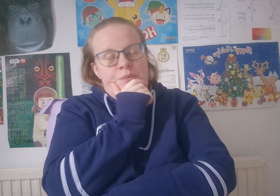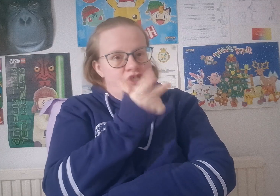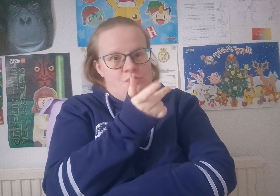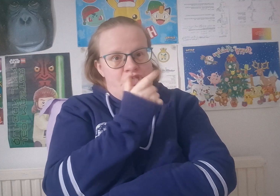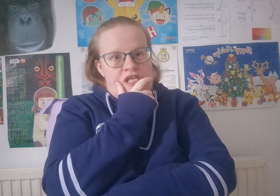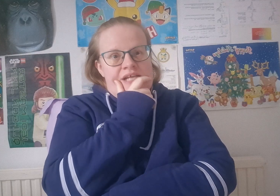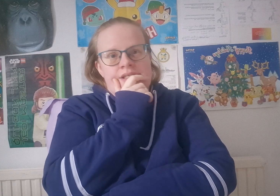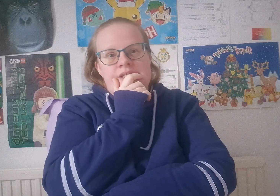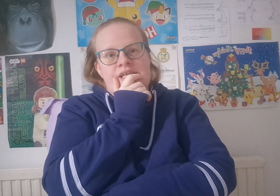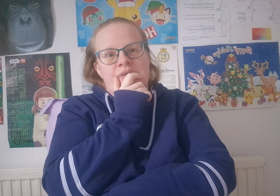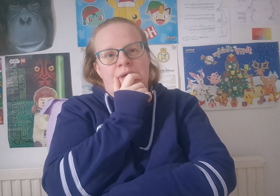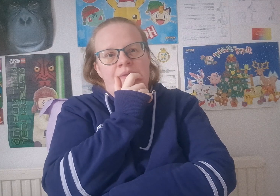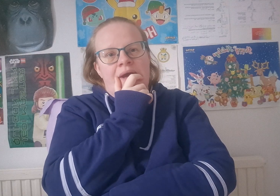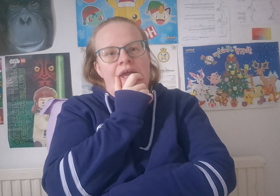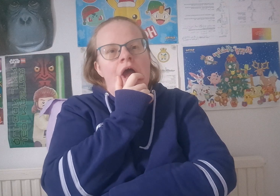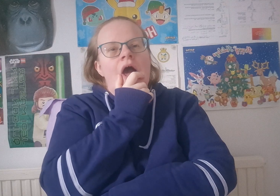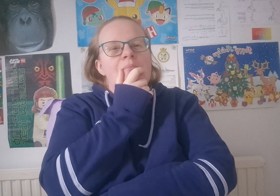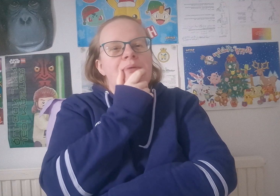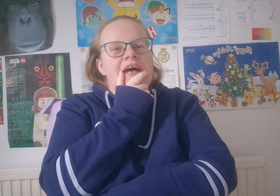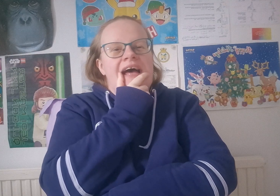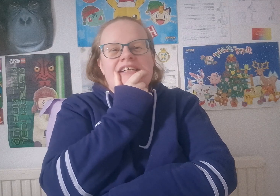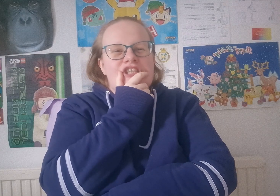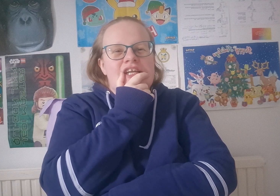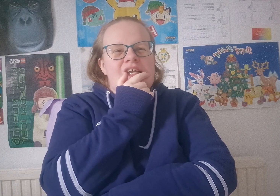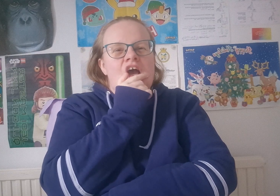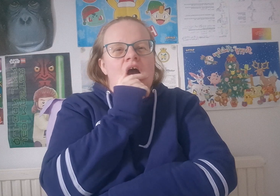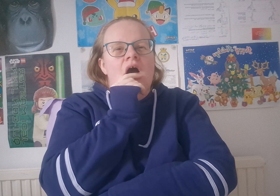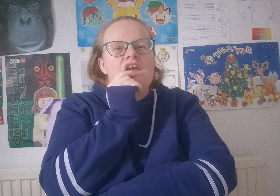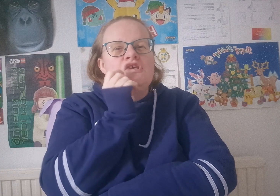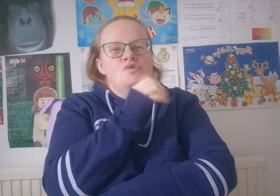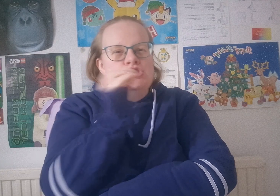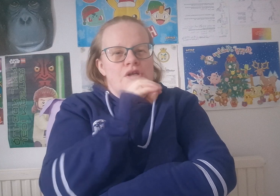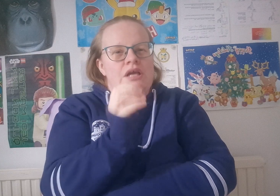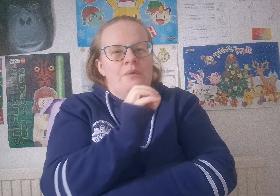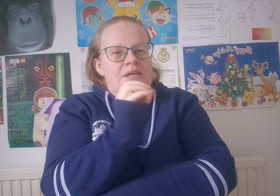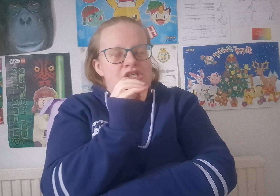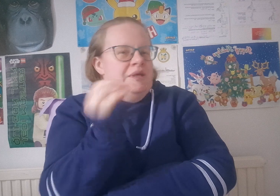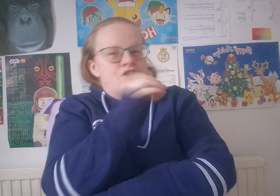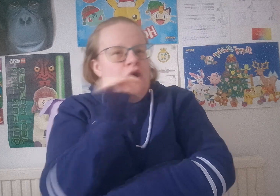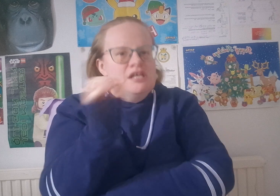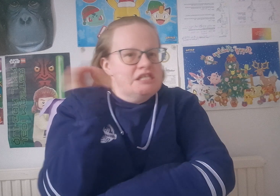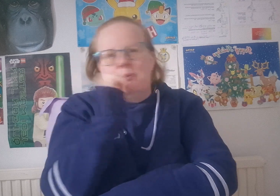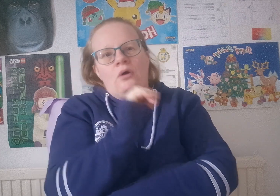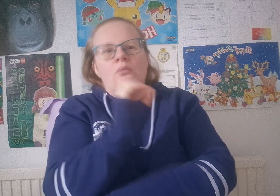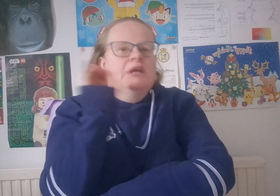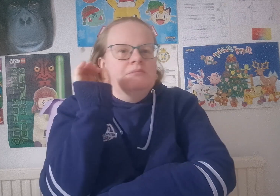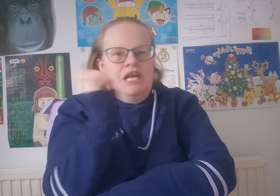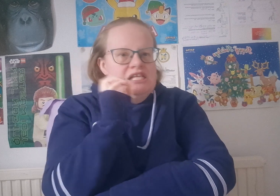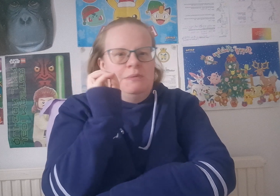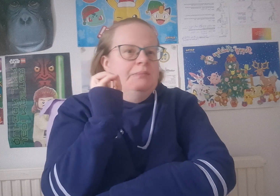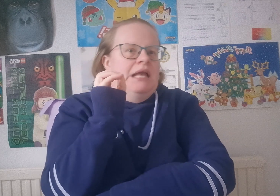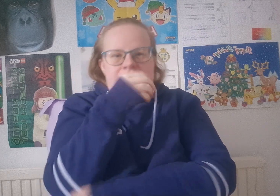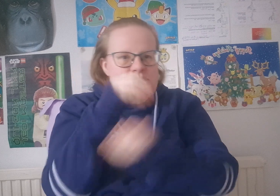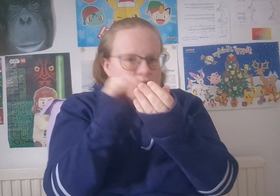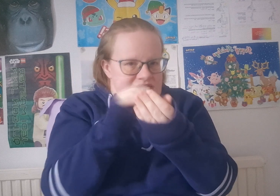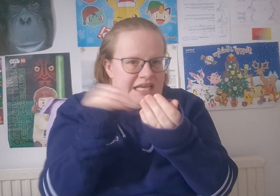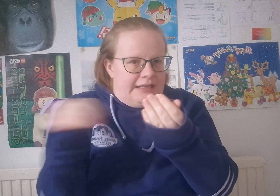Witches, which is an excellent scene, by the way. But actually, you shouldn't go into it trying to spot William Shakespeare plays. It's not a tick